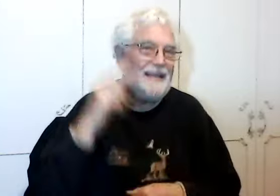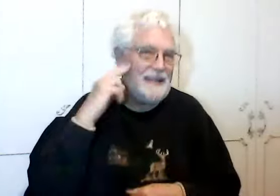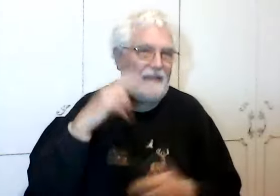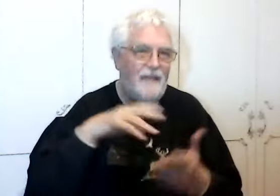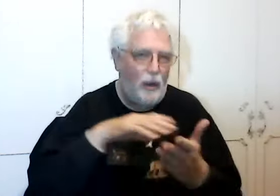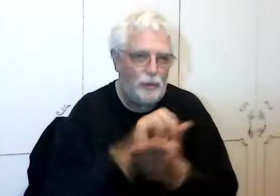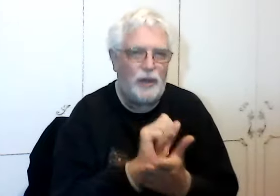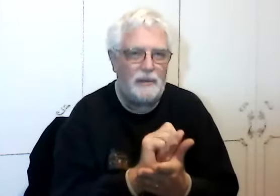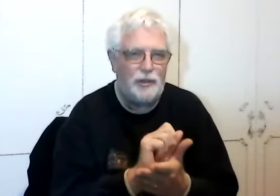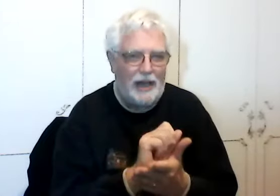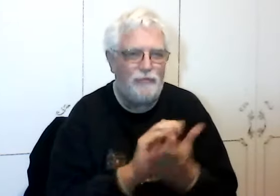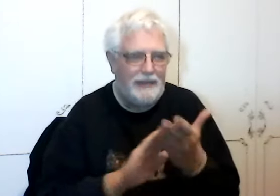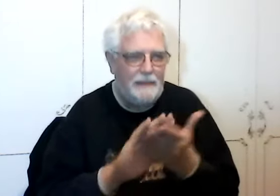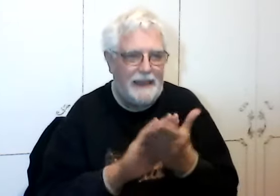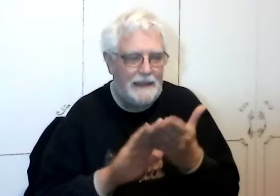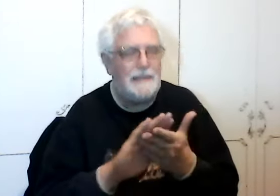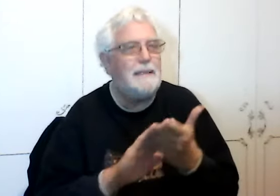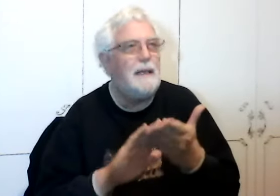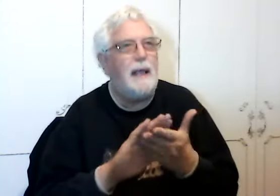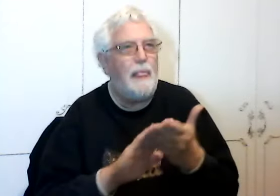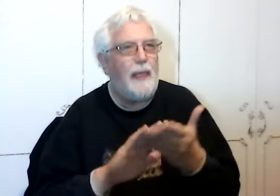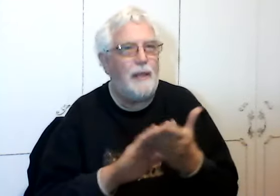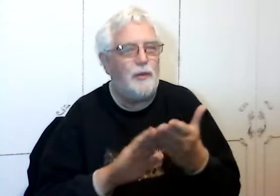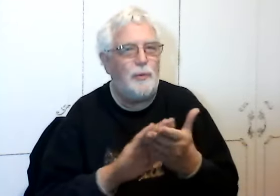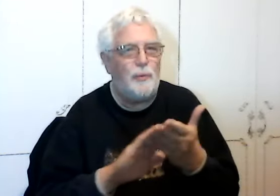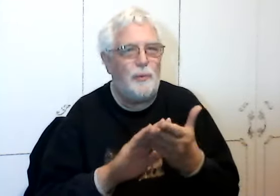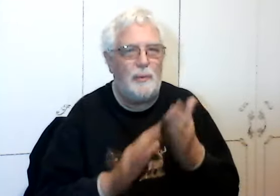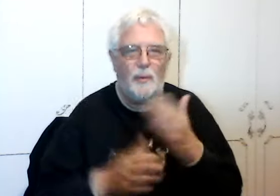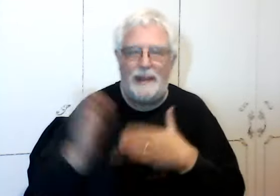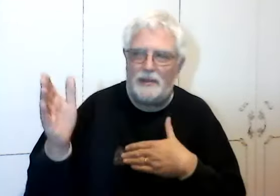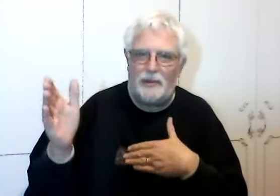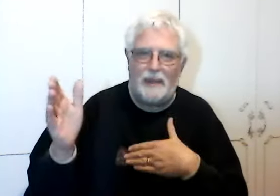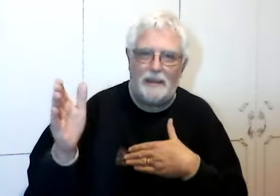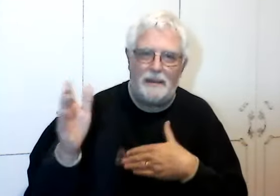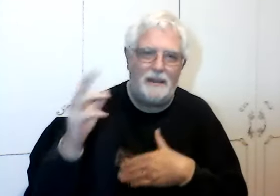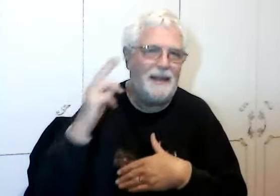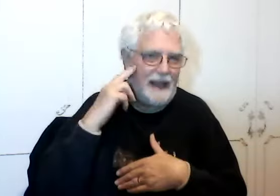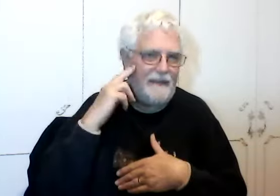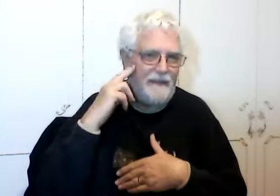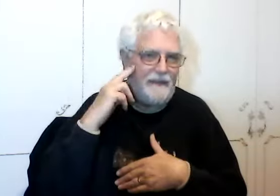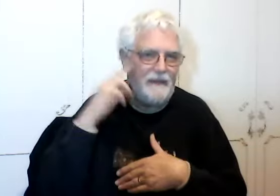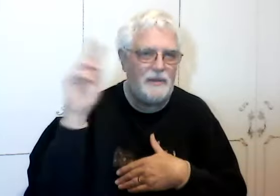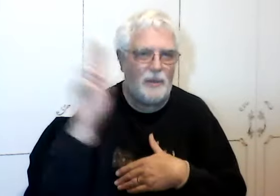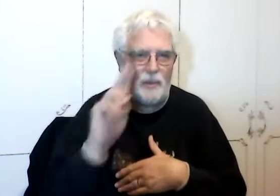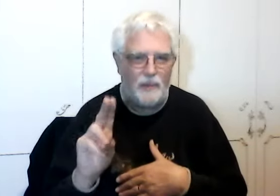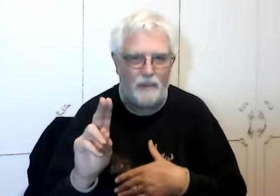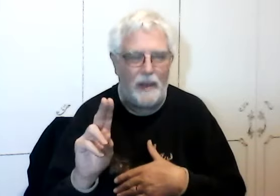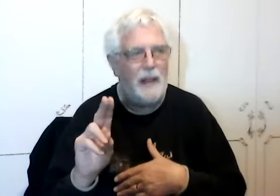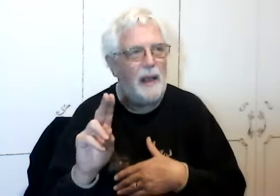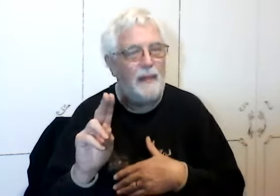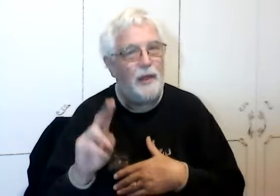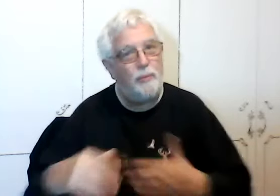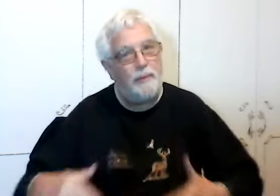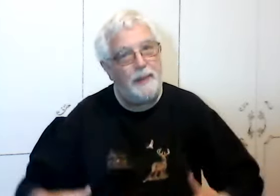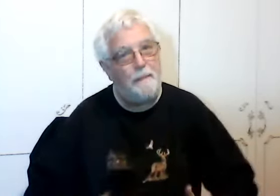Deaf culture generally means that you went to a deaf school, that you were probably